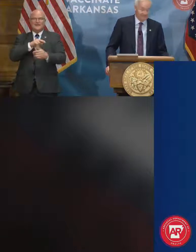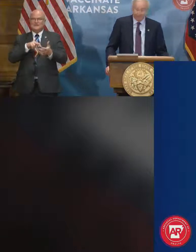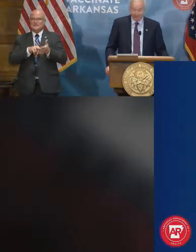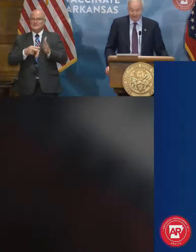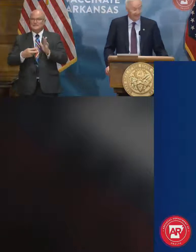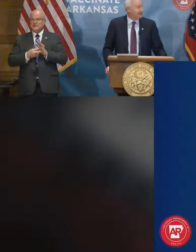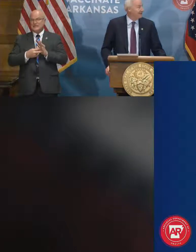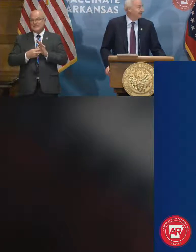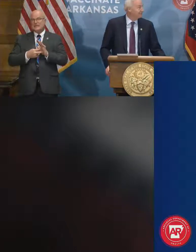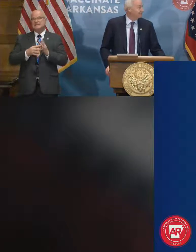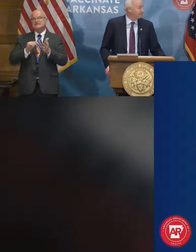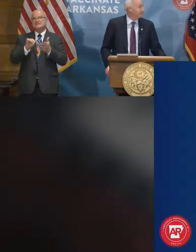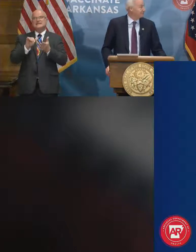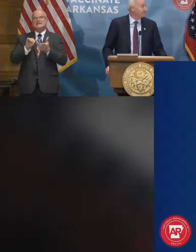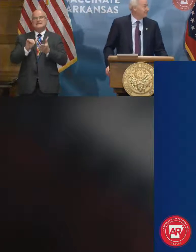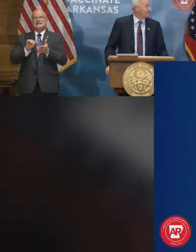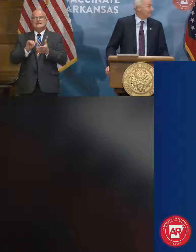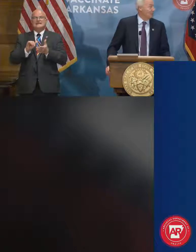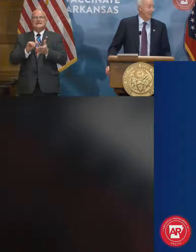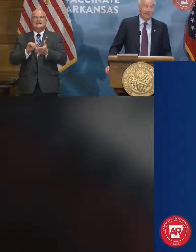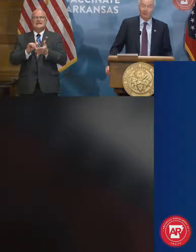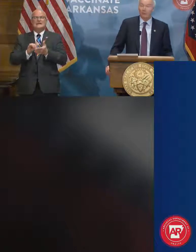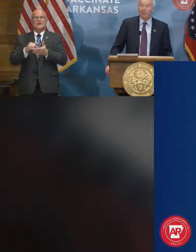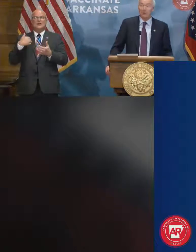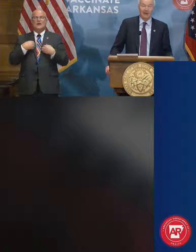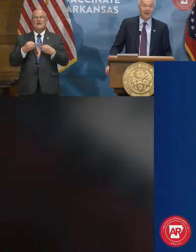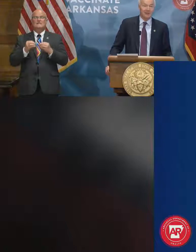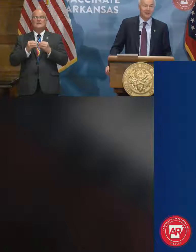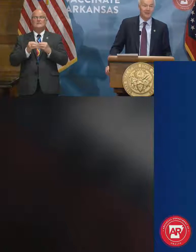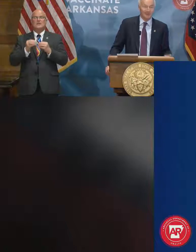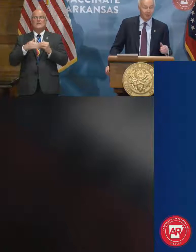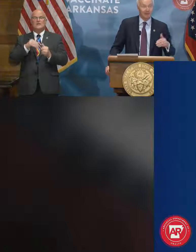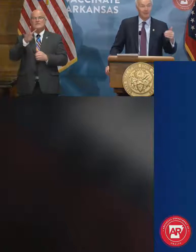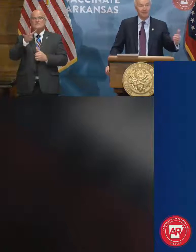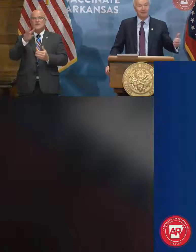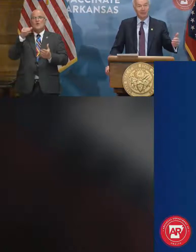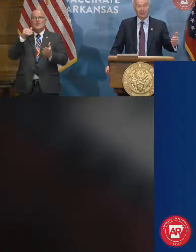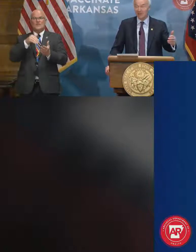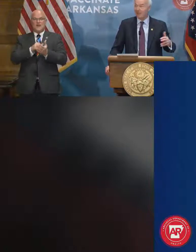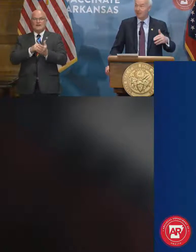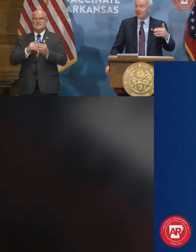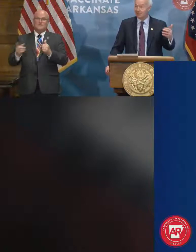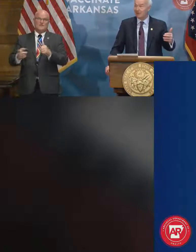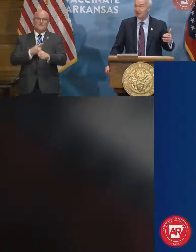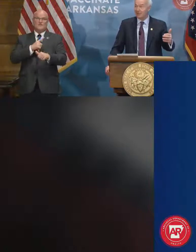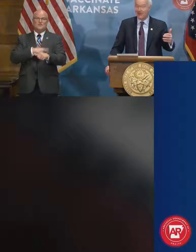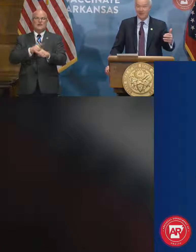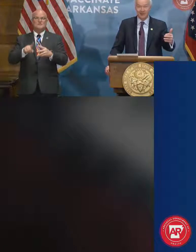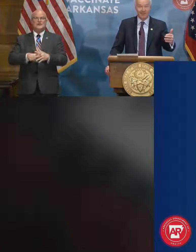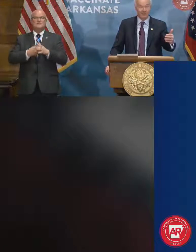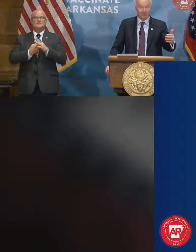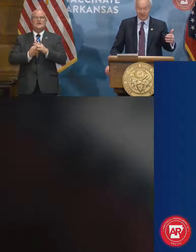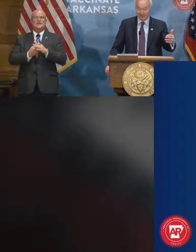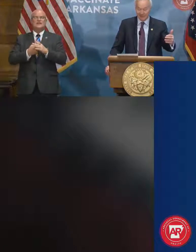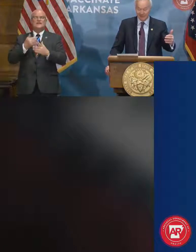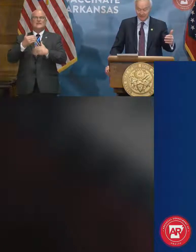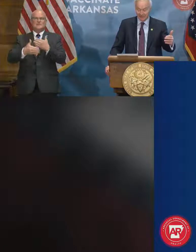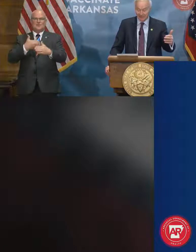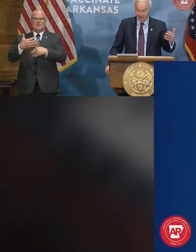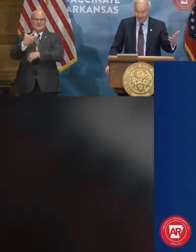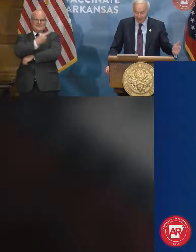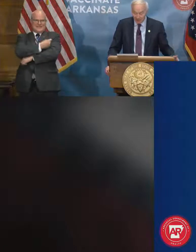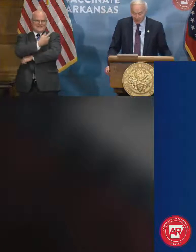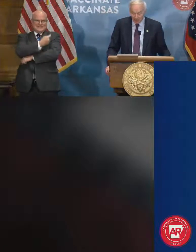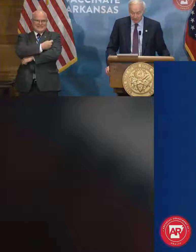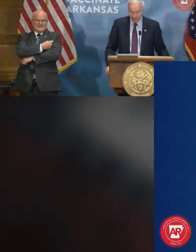means that we've got over 4,000 going in for the first time and starting the vaccination process.